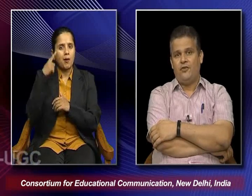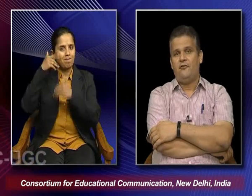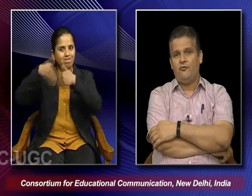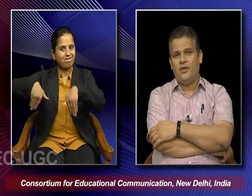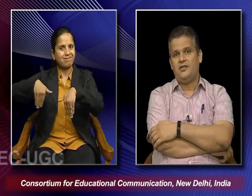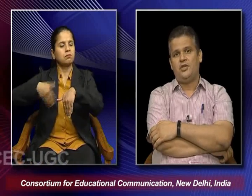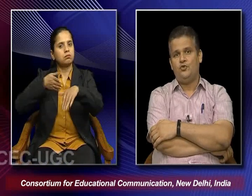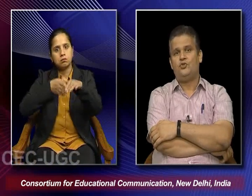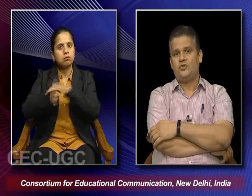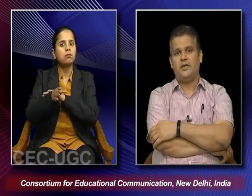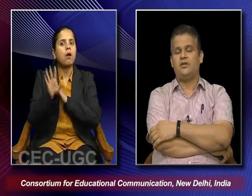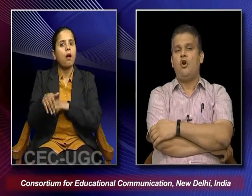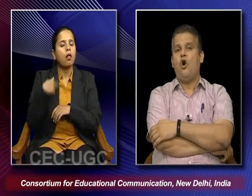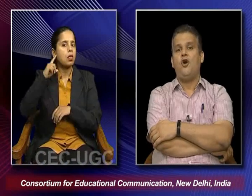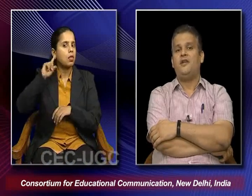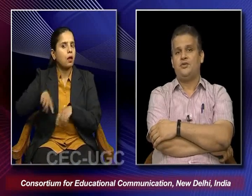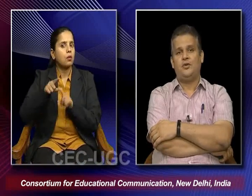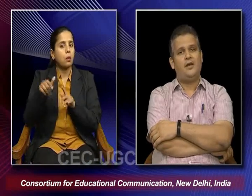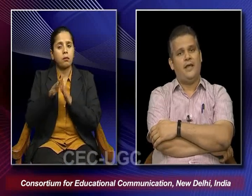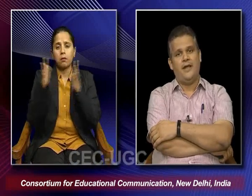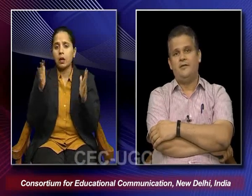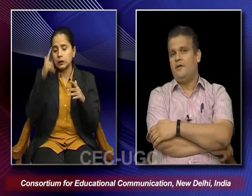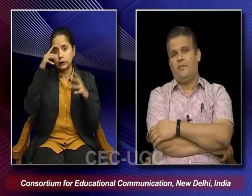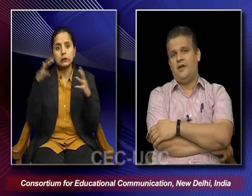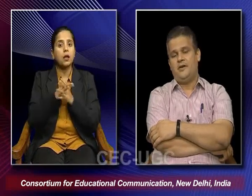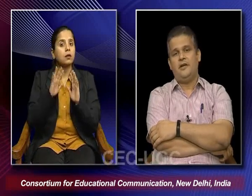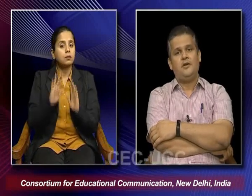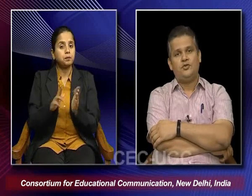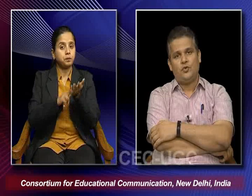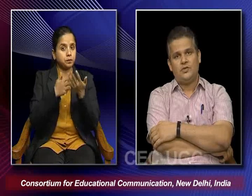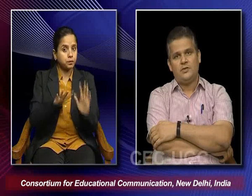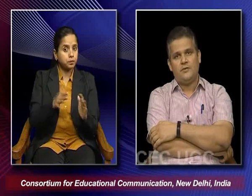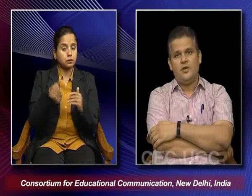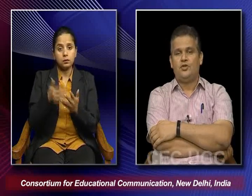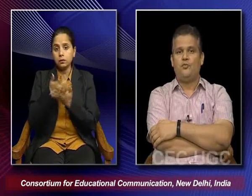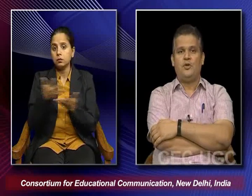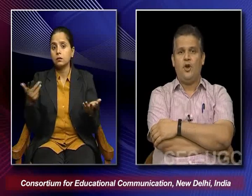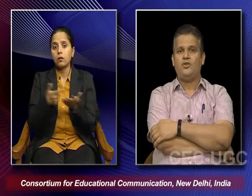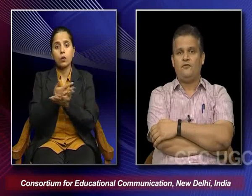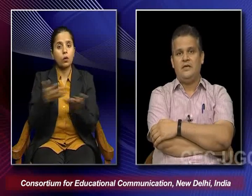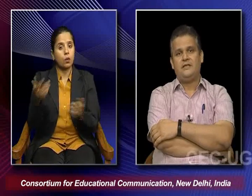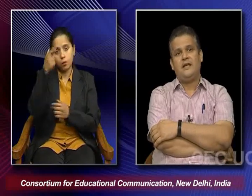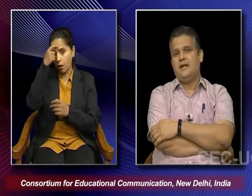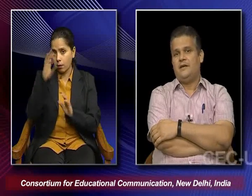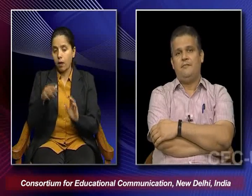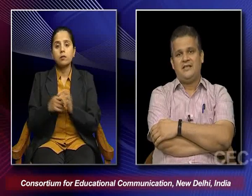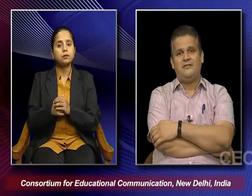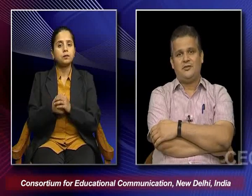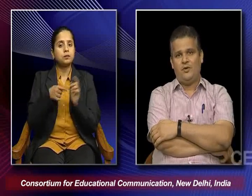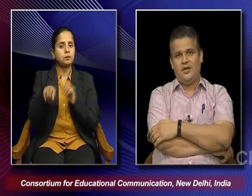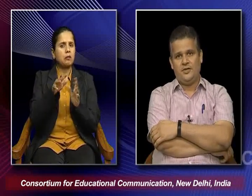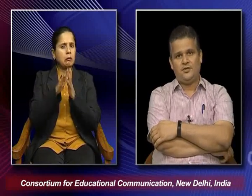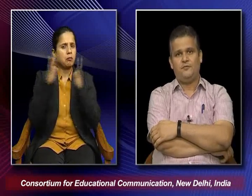so therefore there is a huge stress on natural and planetary resources. So because of these